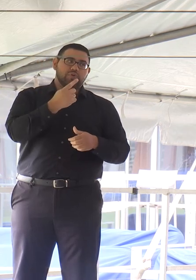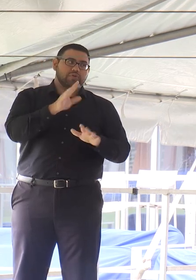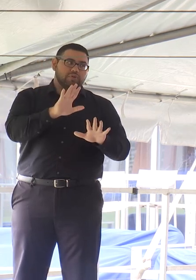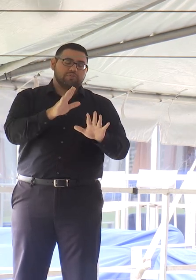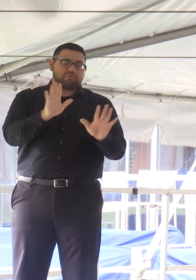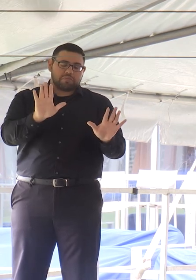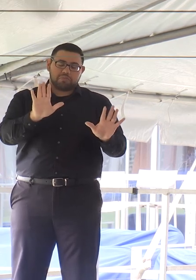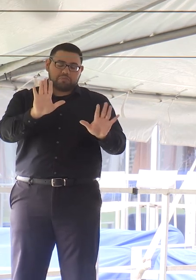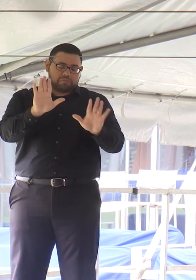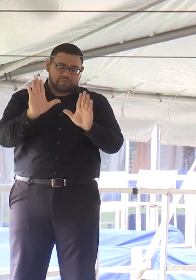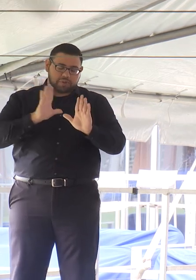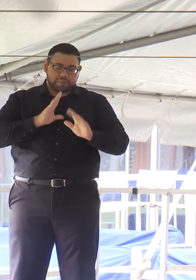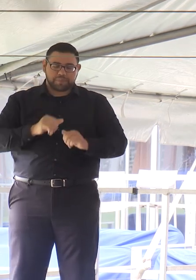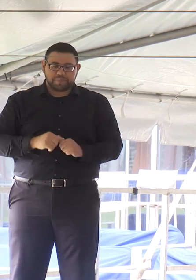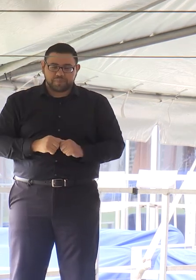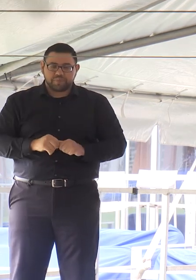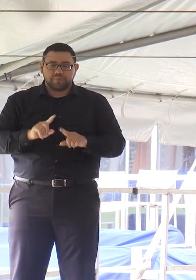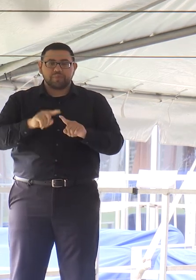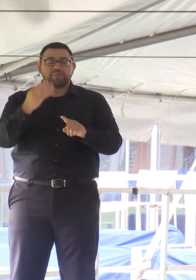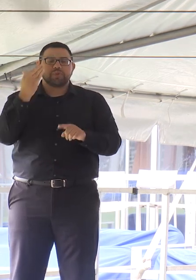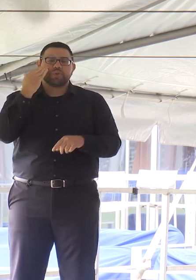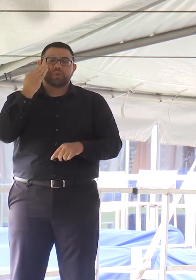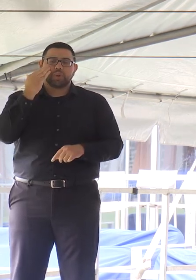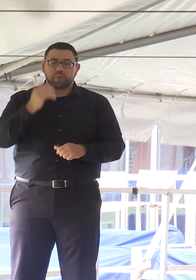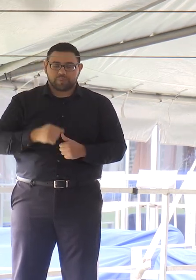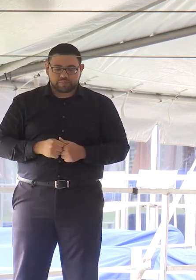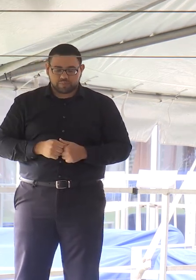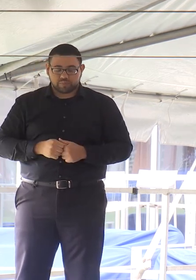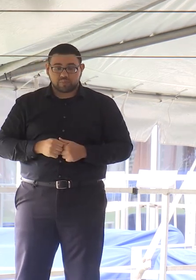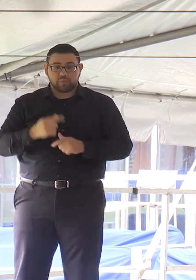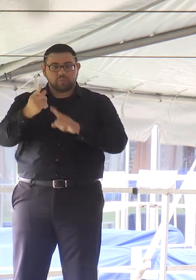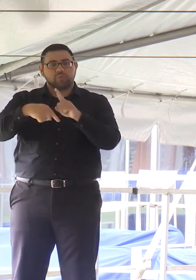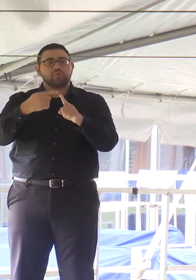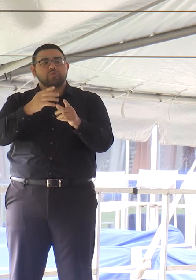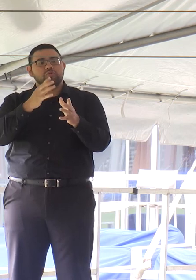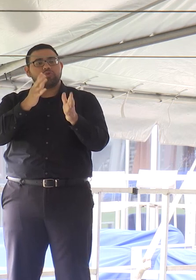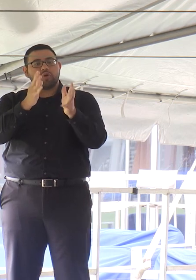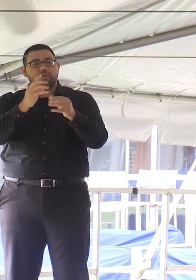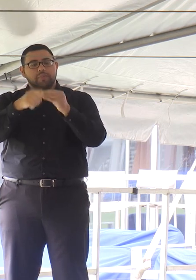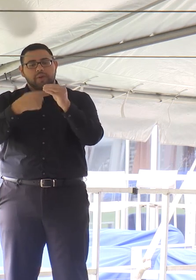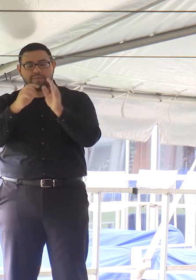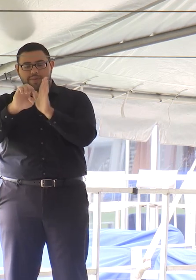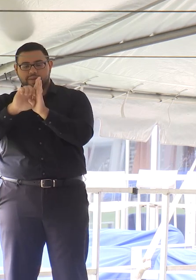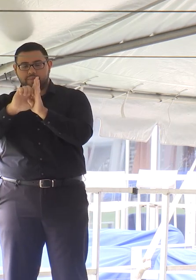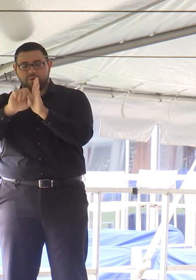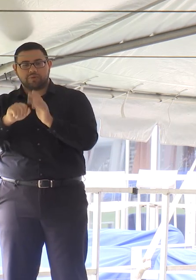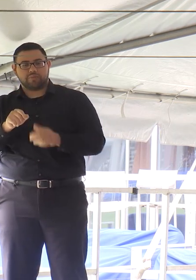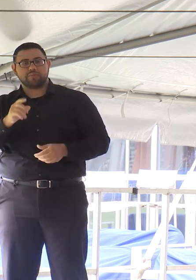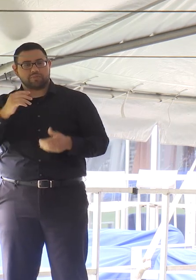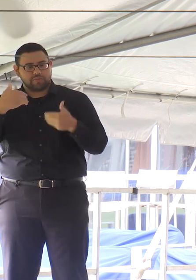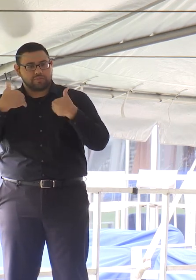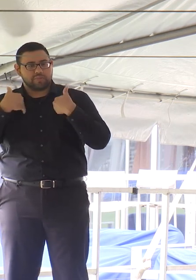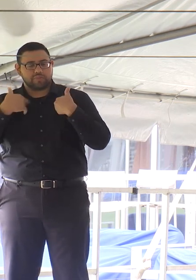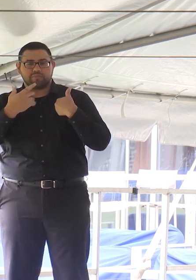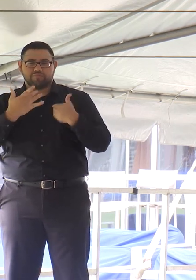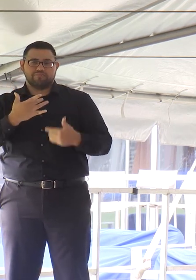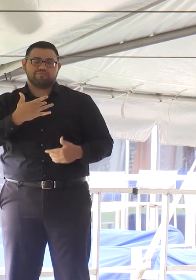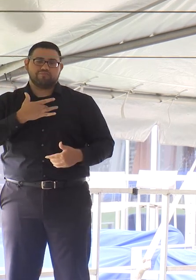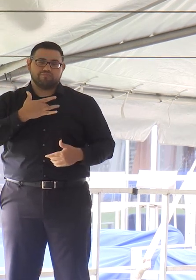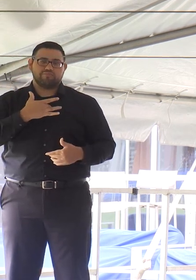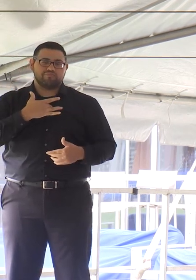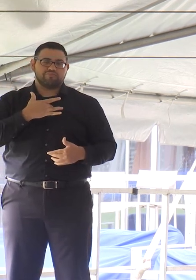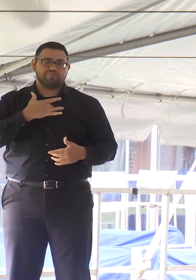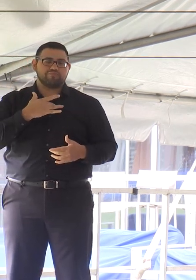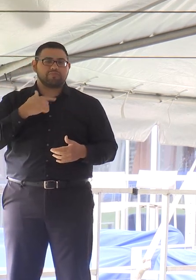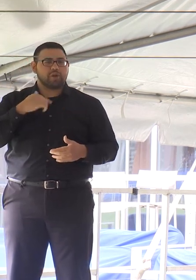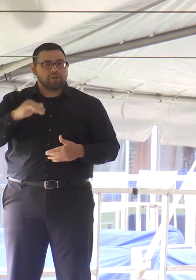said. So I said, fine. But, you know, when you talk about Edinburgh, and it does have a sentimental place in my